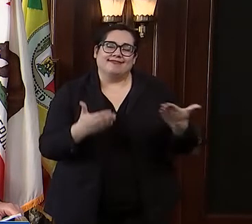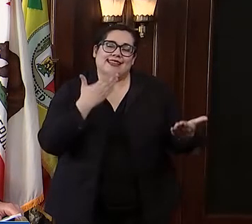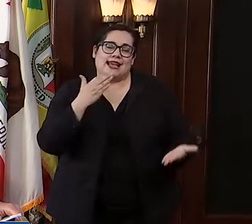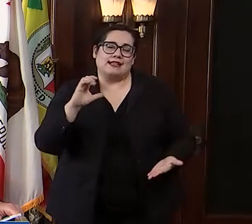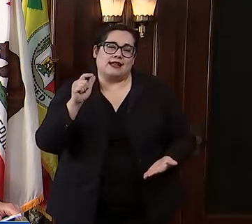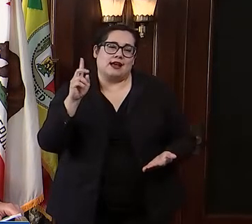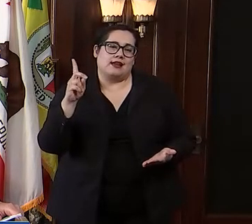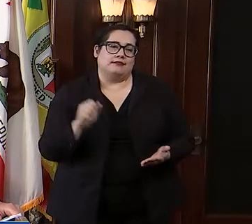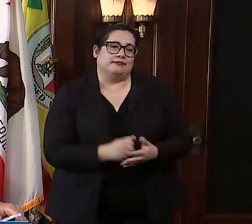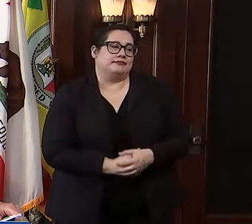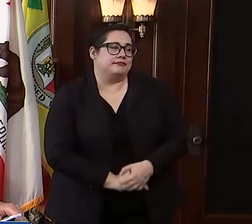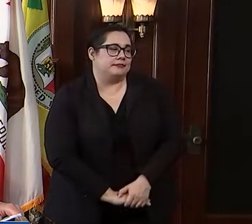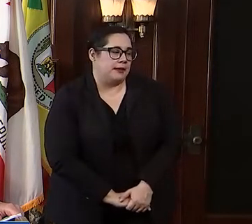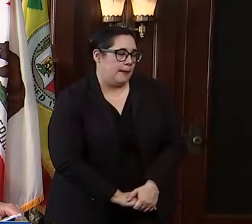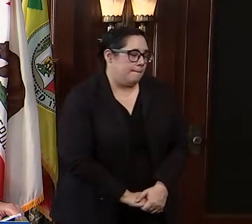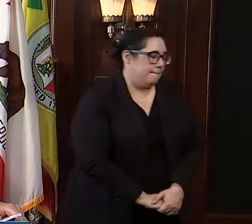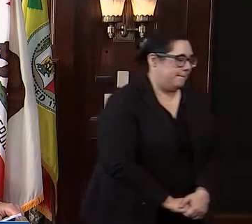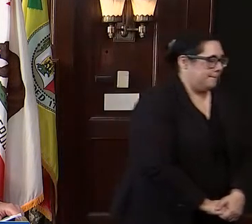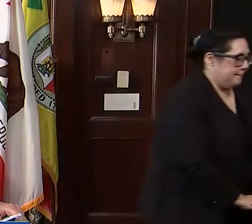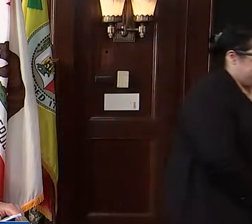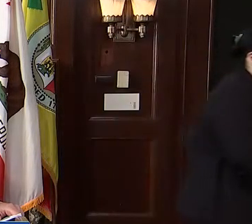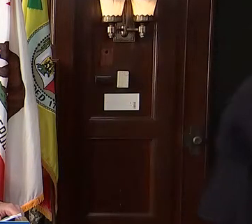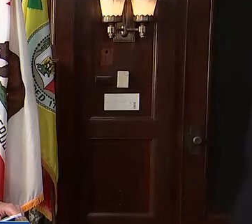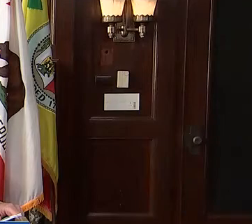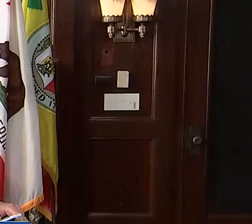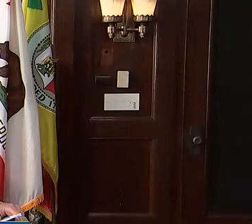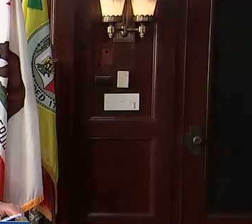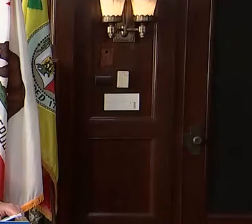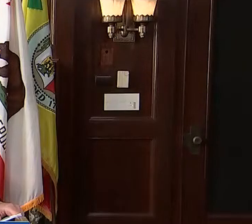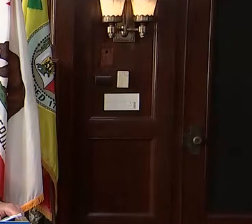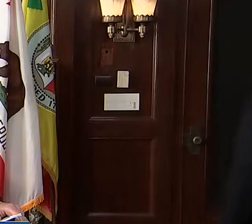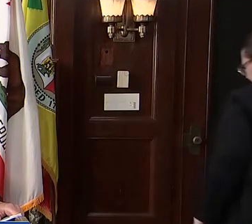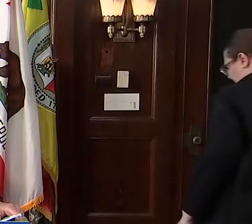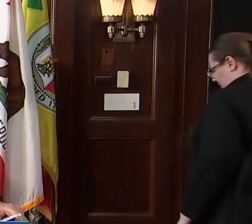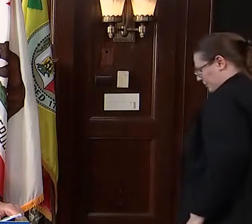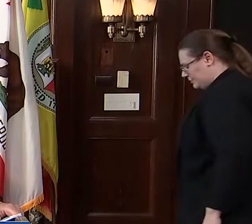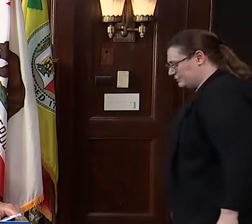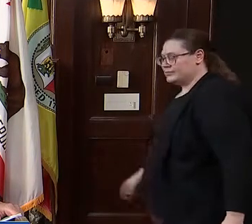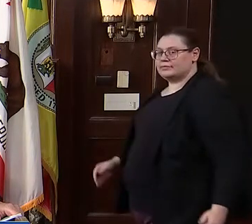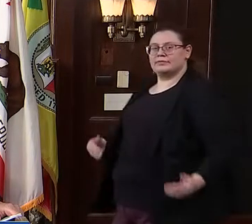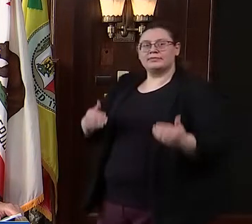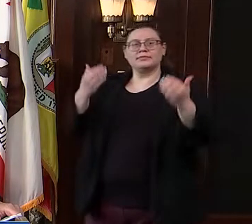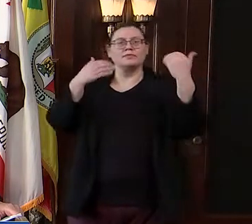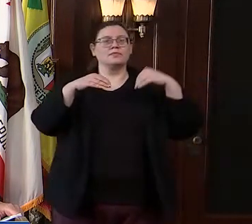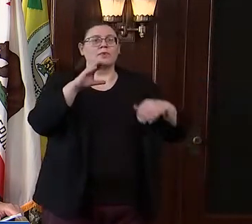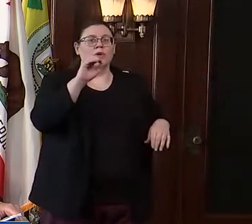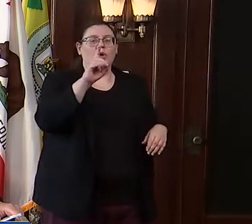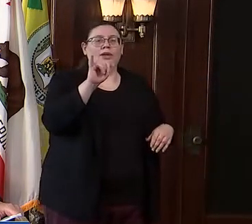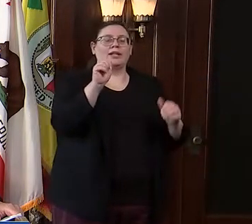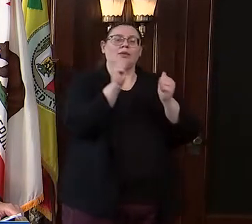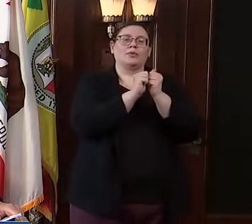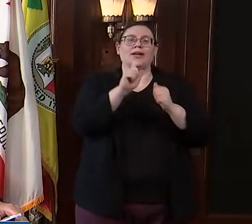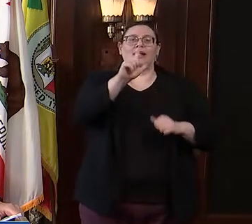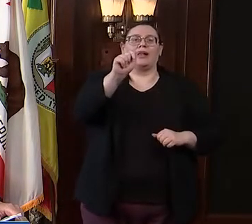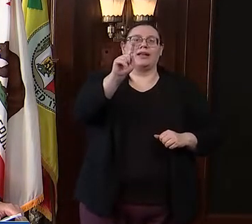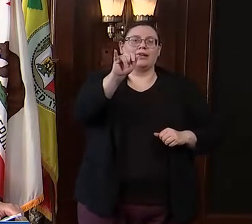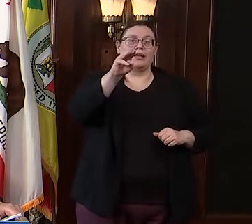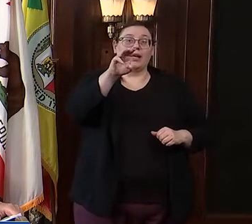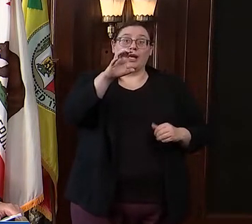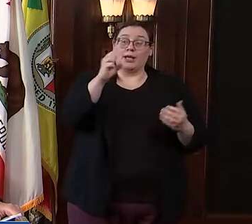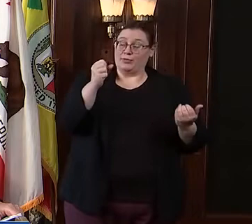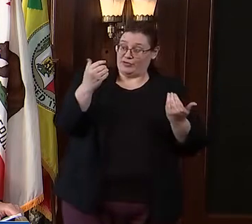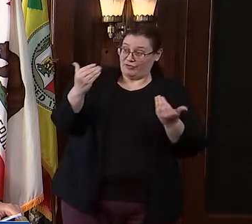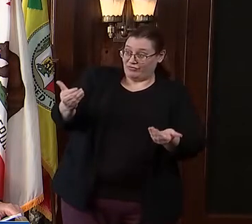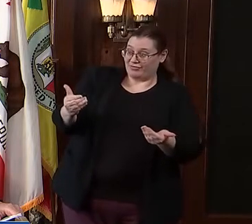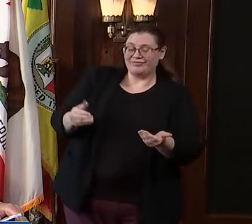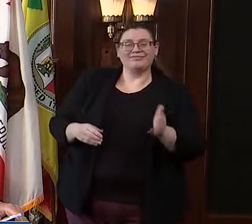Claudia. Next question. It's from Somali Kohli with Los Angeles Times. Your line is now open.